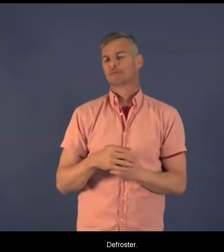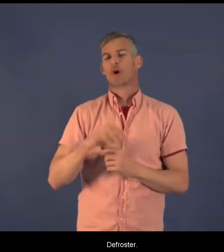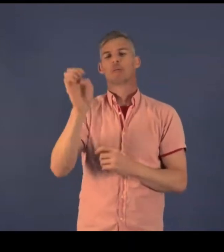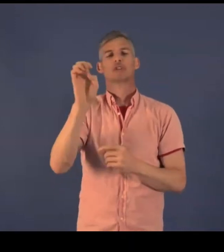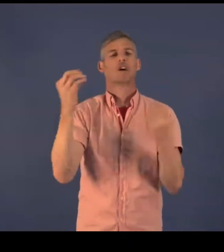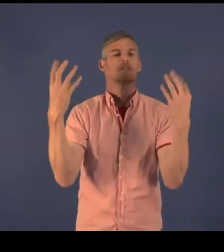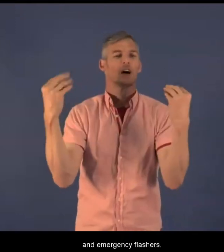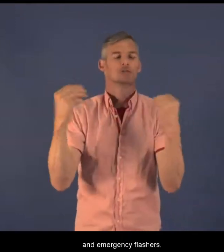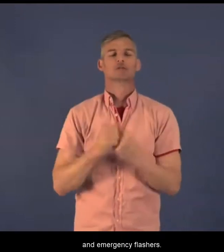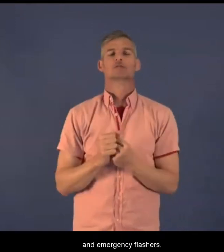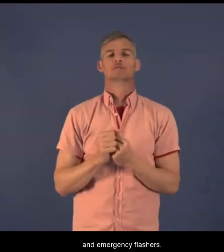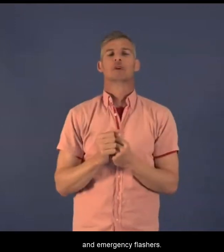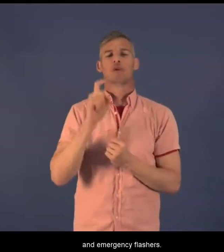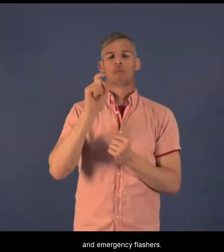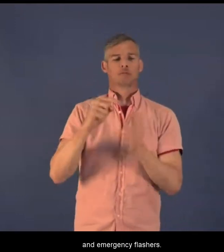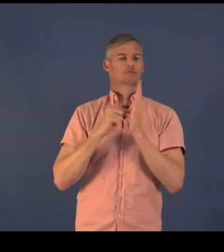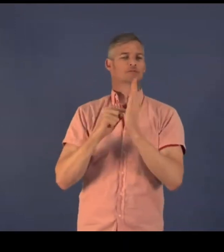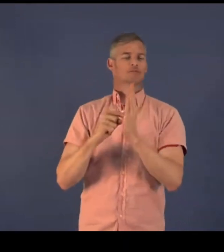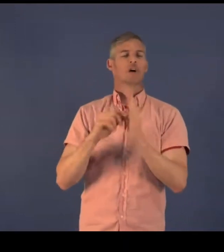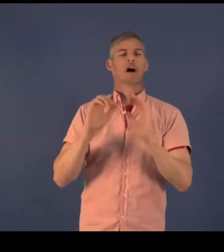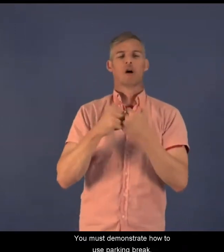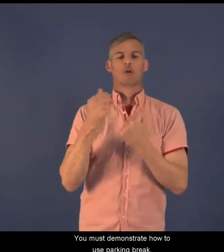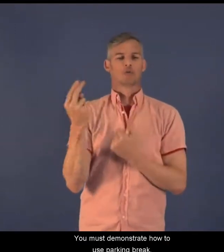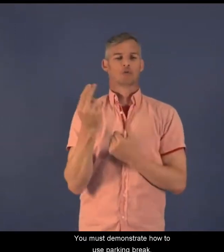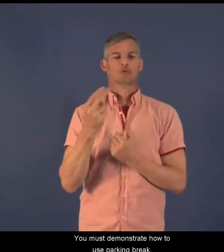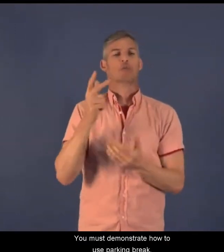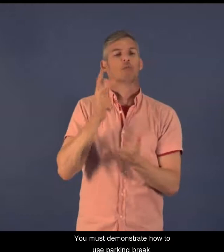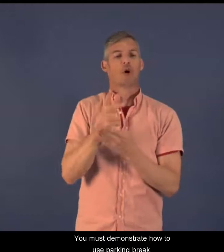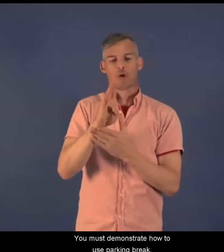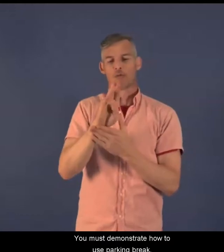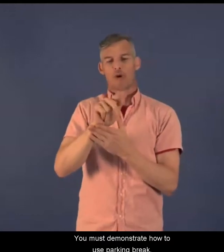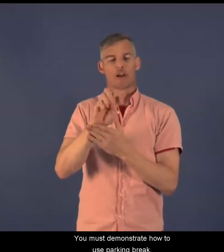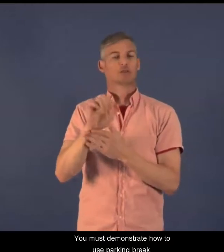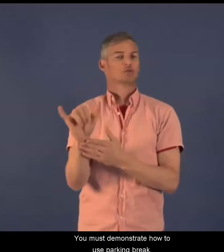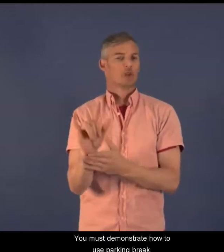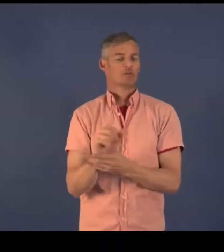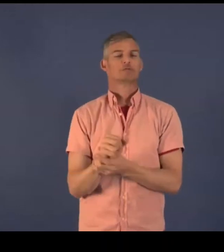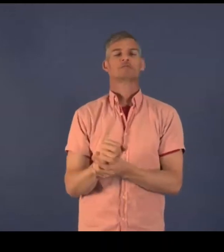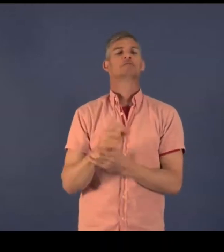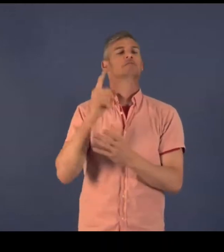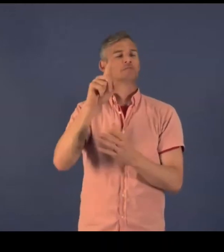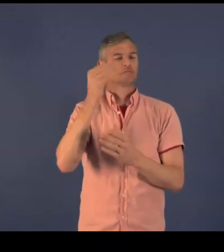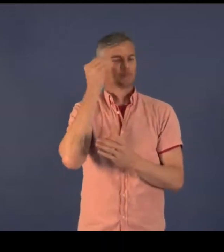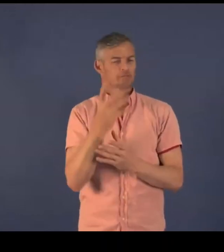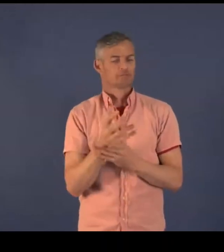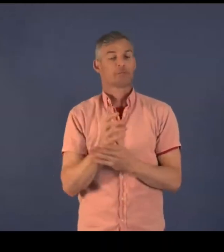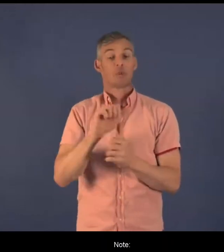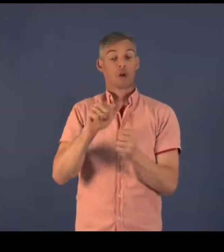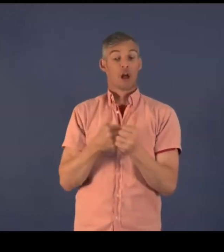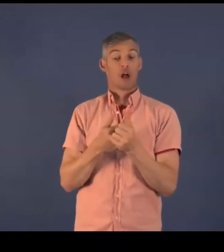defroster, and emergency flashers. You must demonstrate how to use the parking brake. Note,